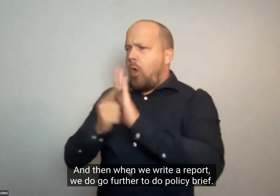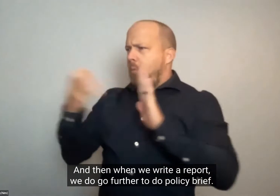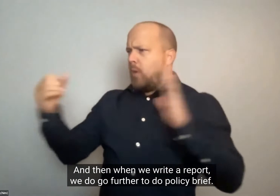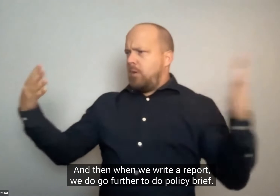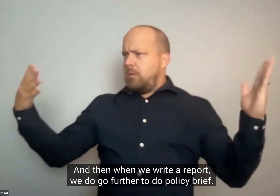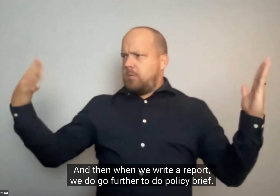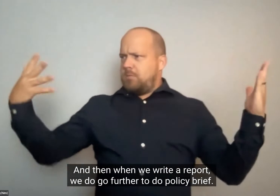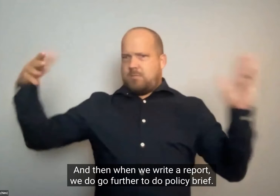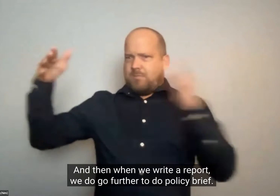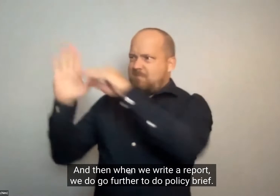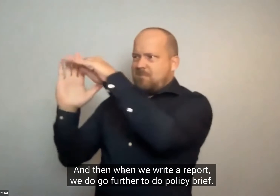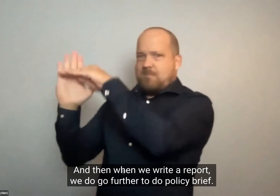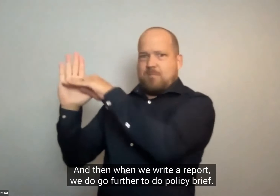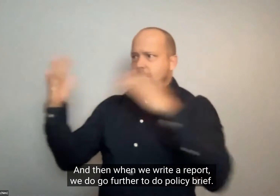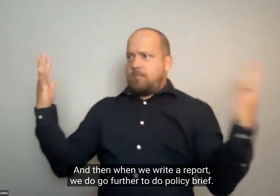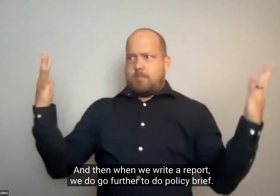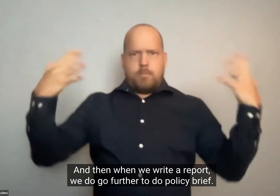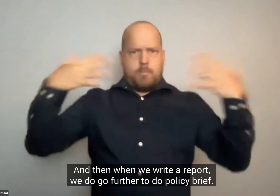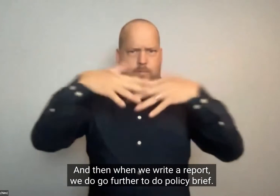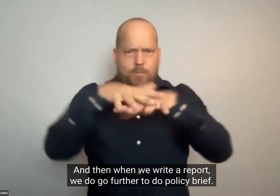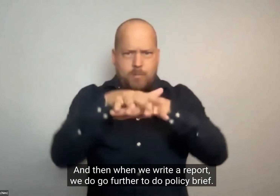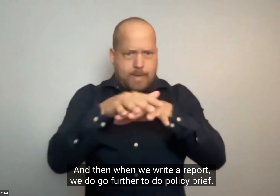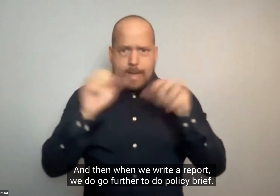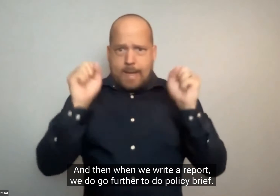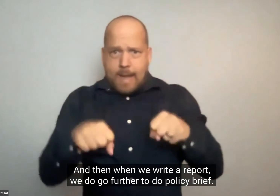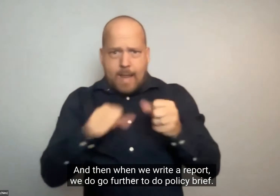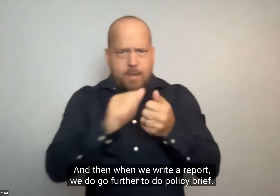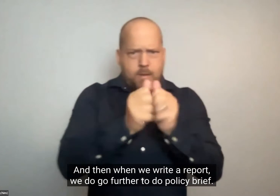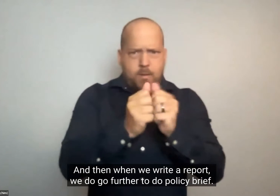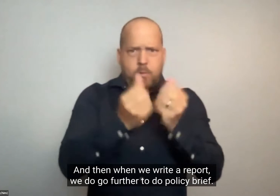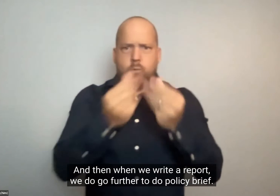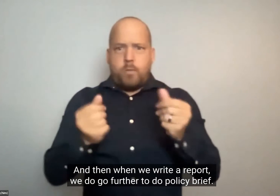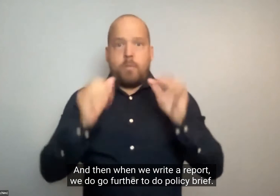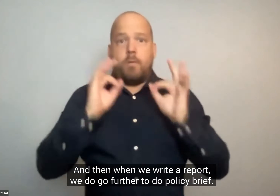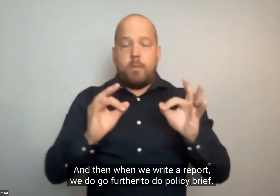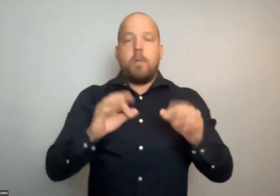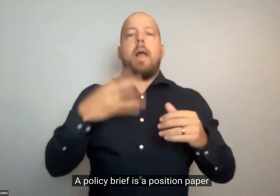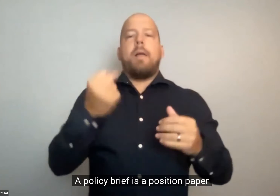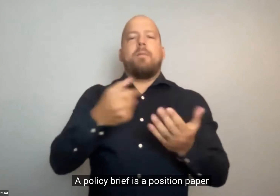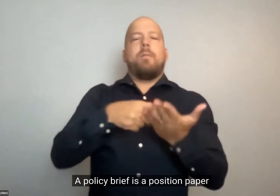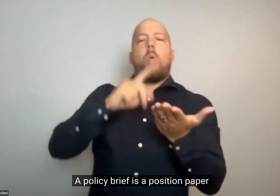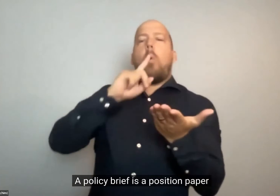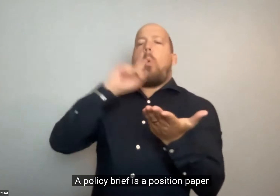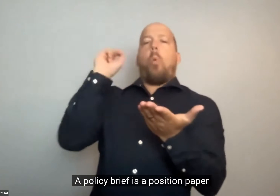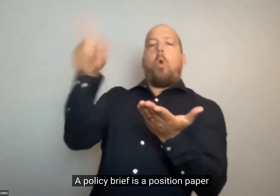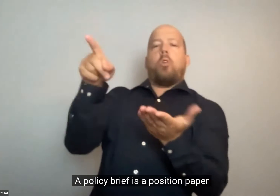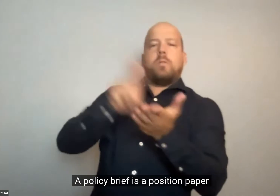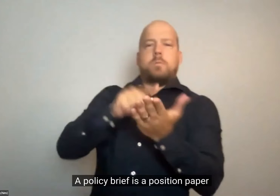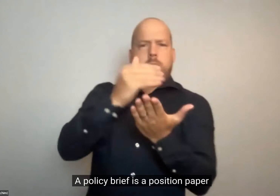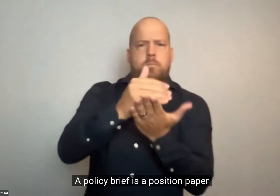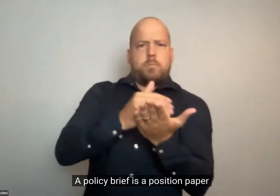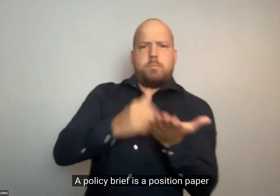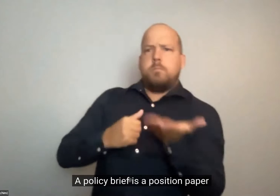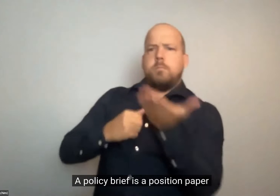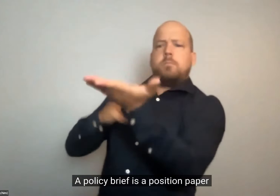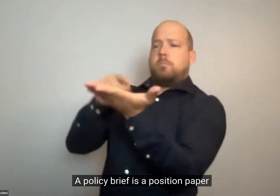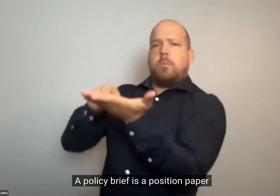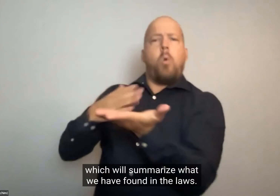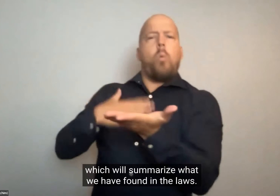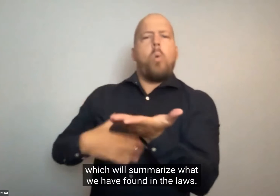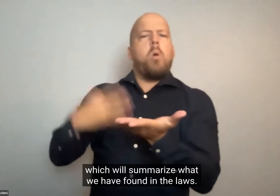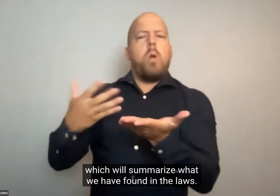report, we do go further to do policy briefs. A policy brief is a position